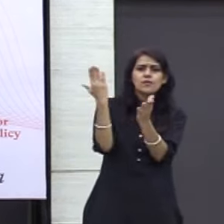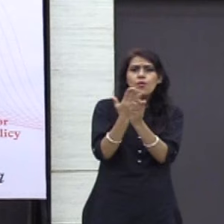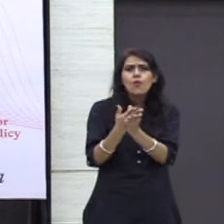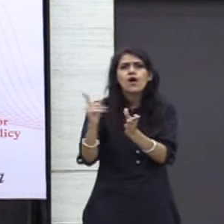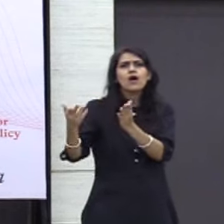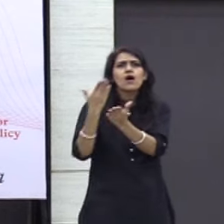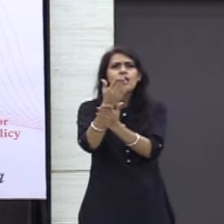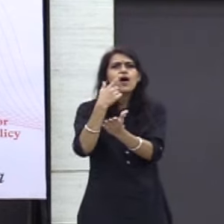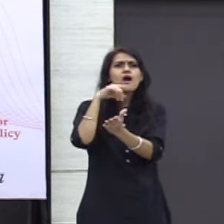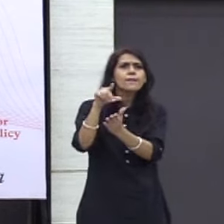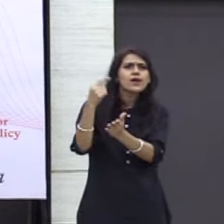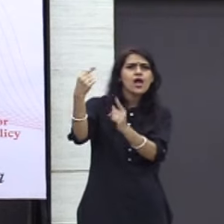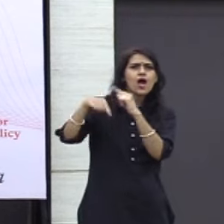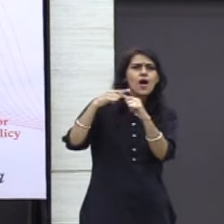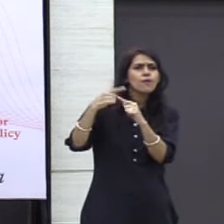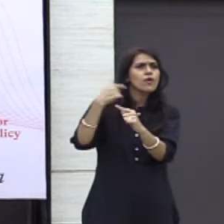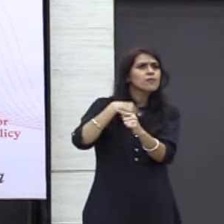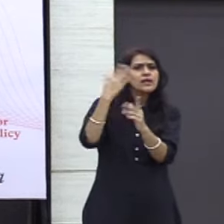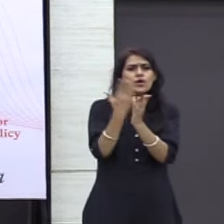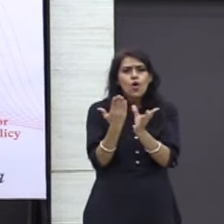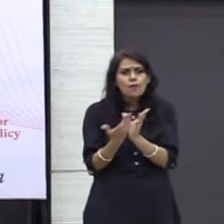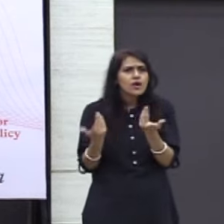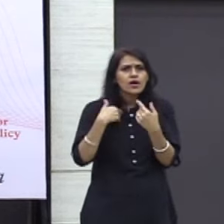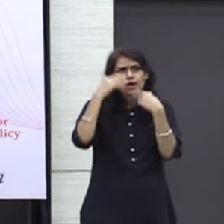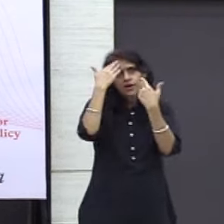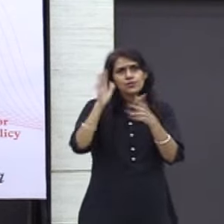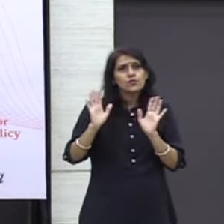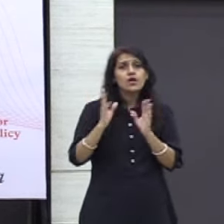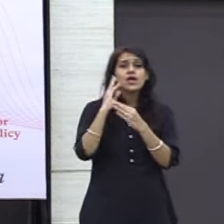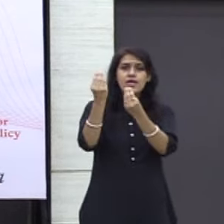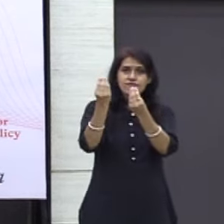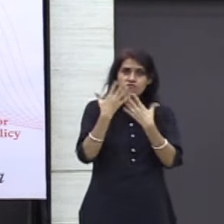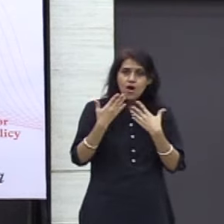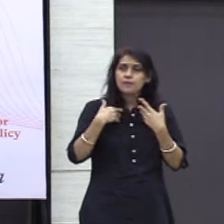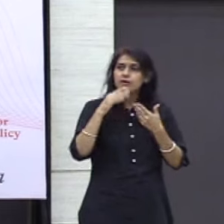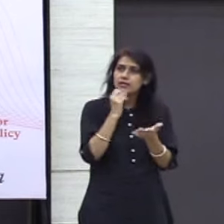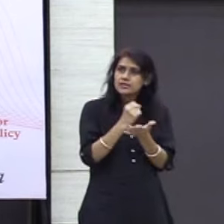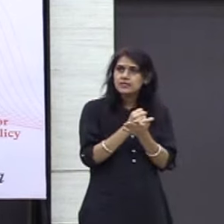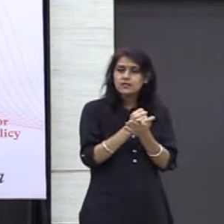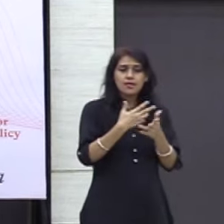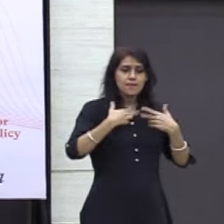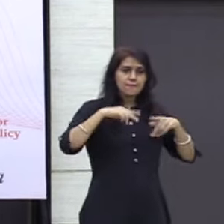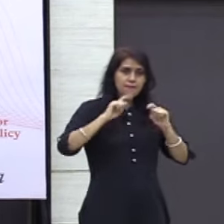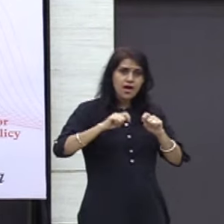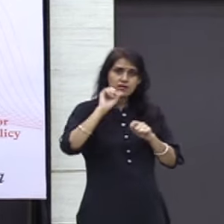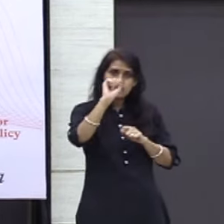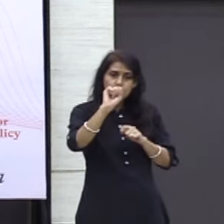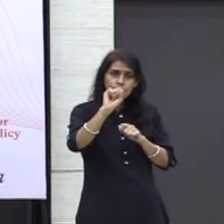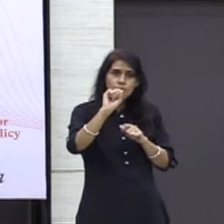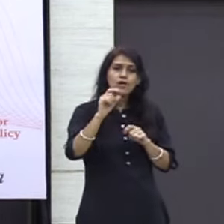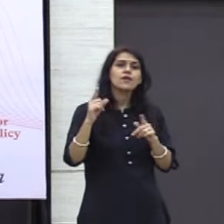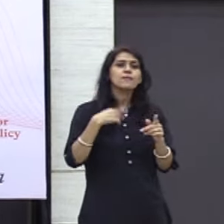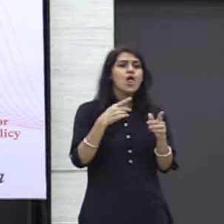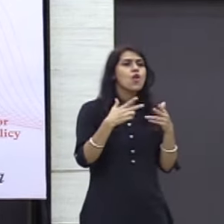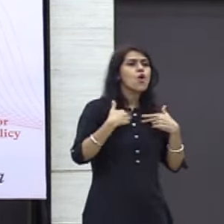that stage under the law, I'm not entitled to any document. I'm not entitled to any information. It's between the magistrate and him. That's and right. My